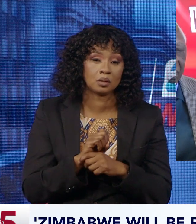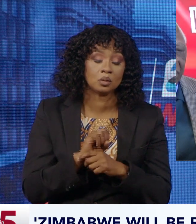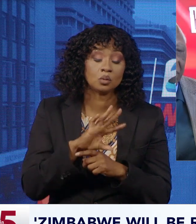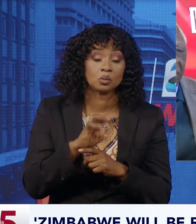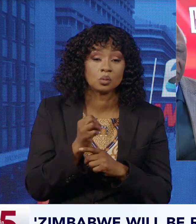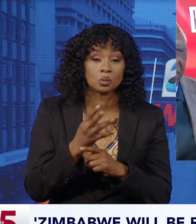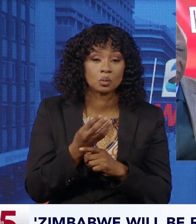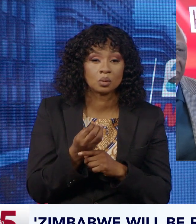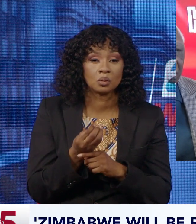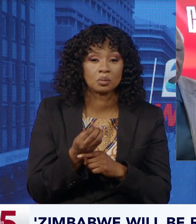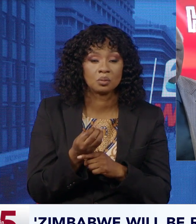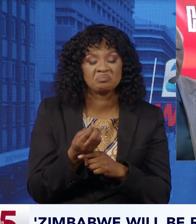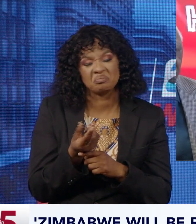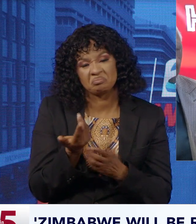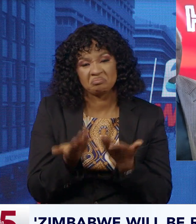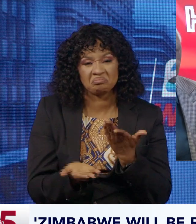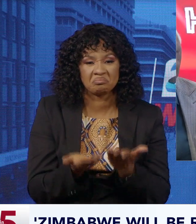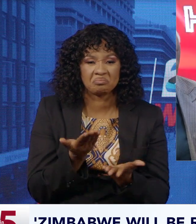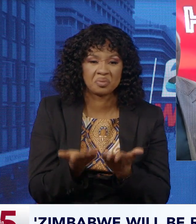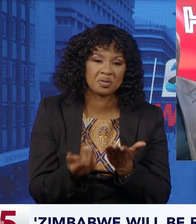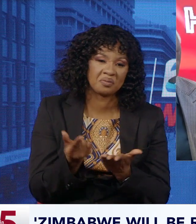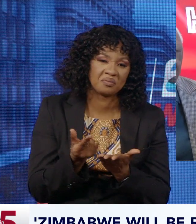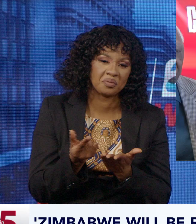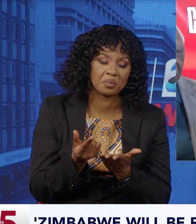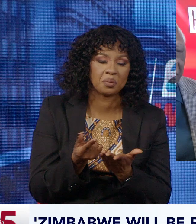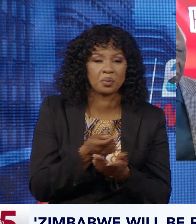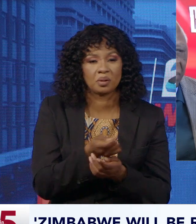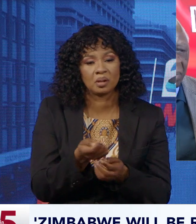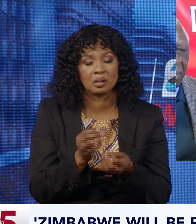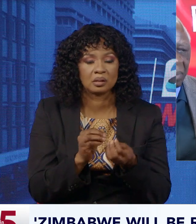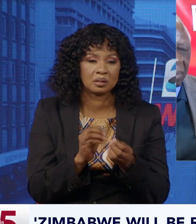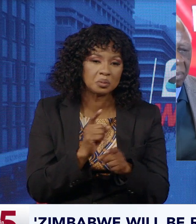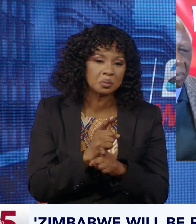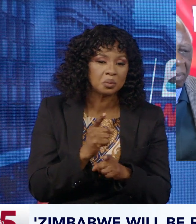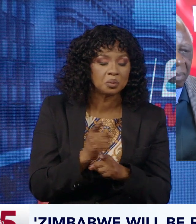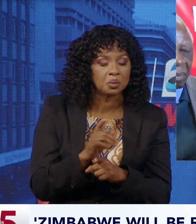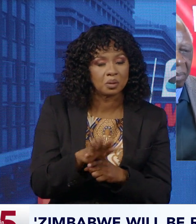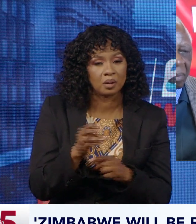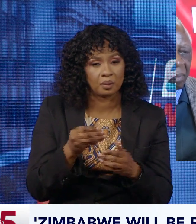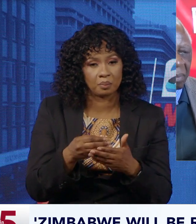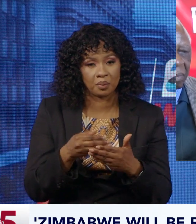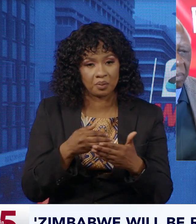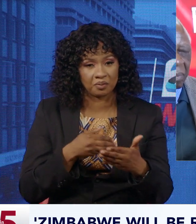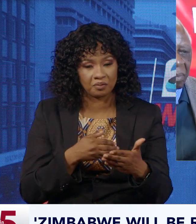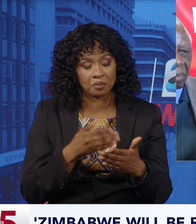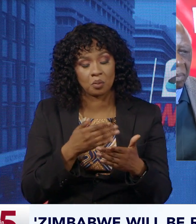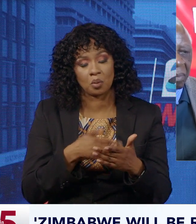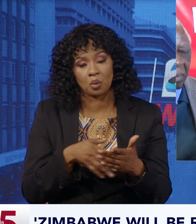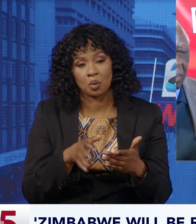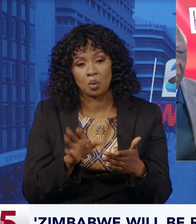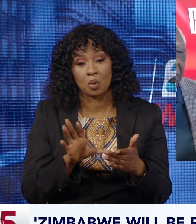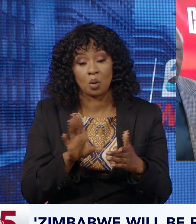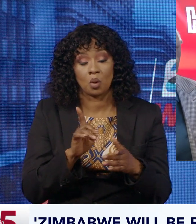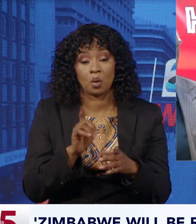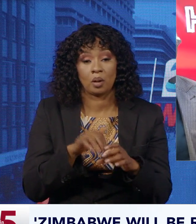a few number of things that require to be done before we get to the summit